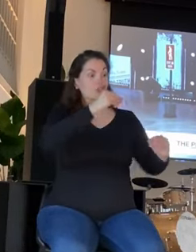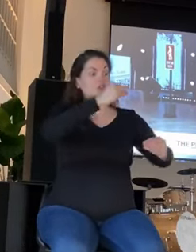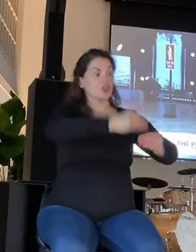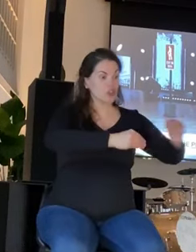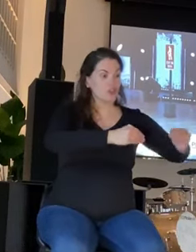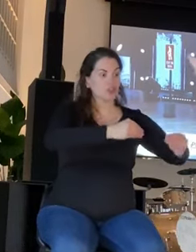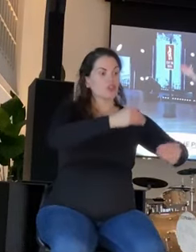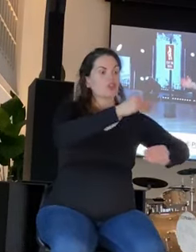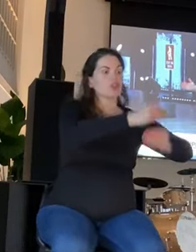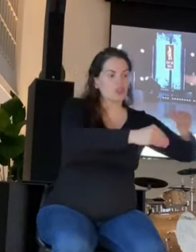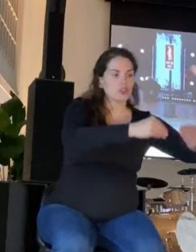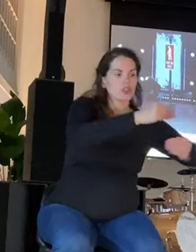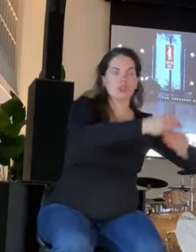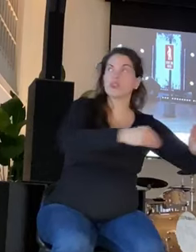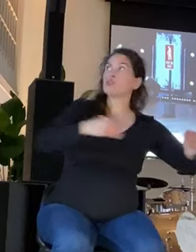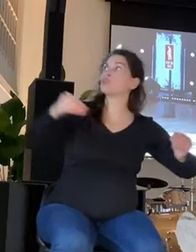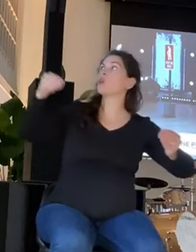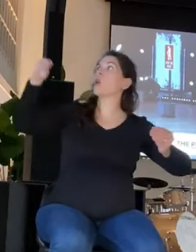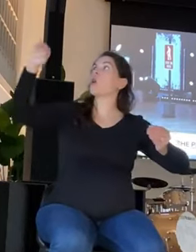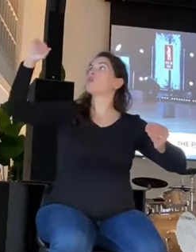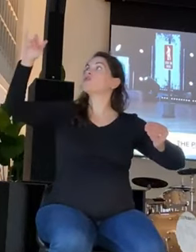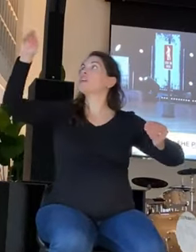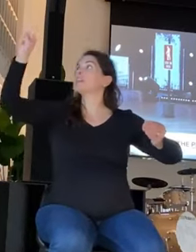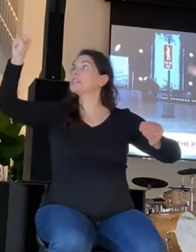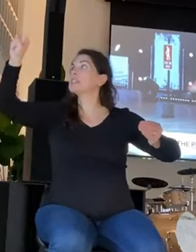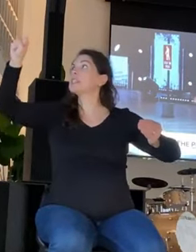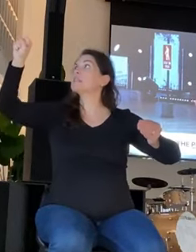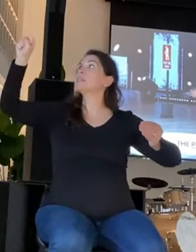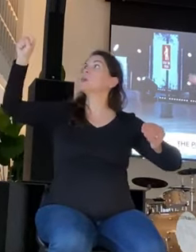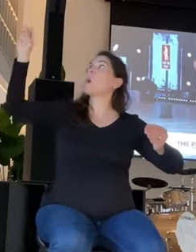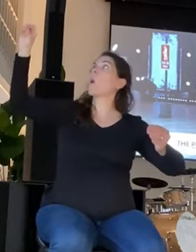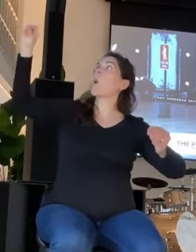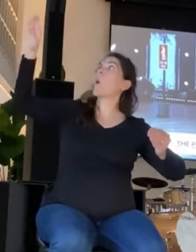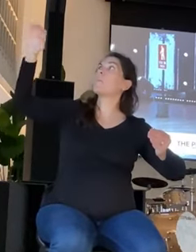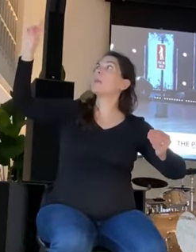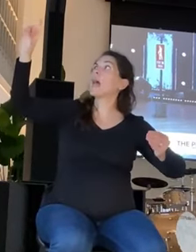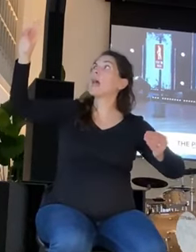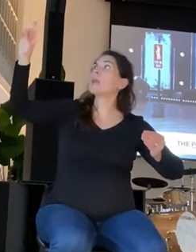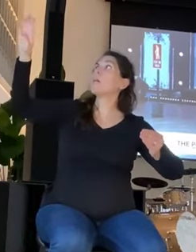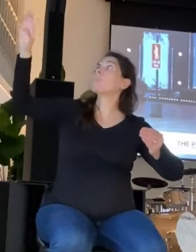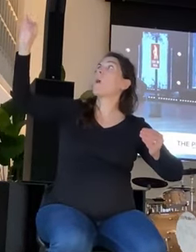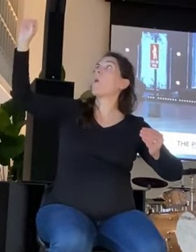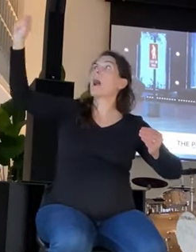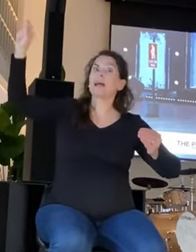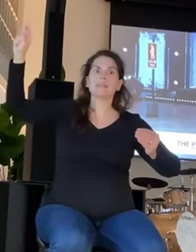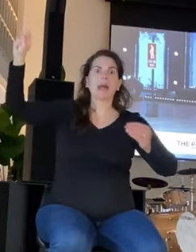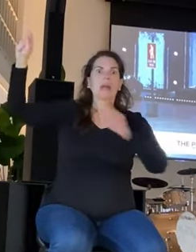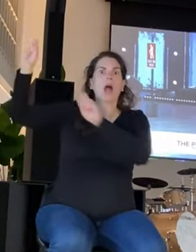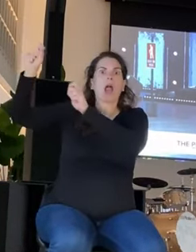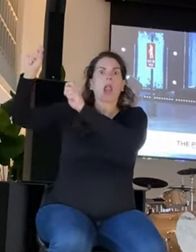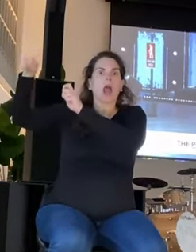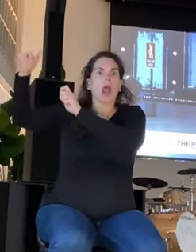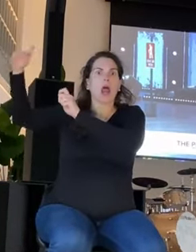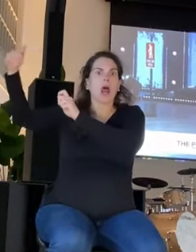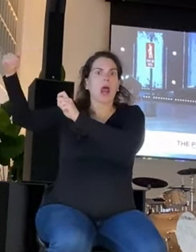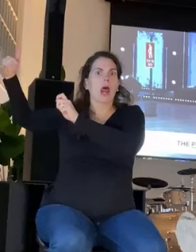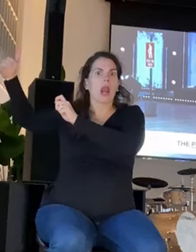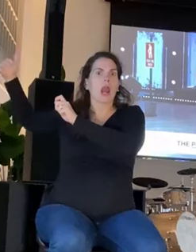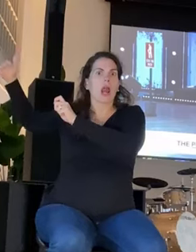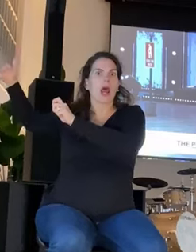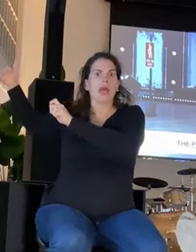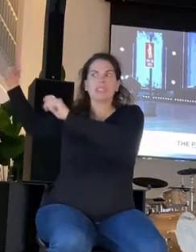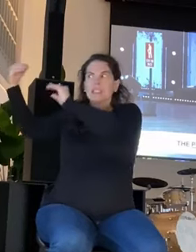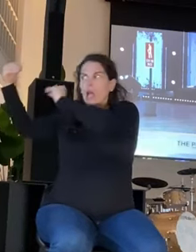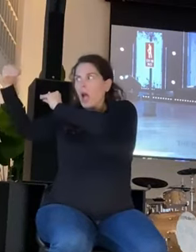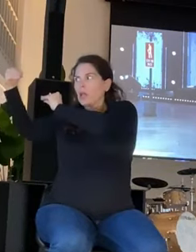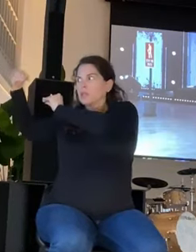father Jesse, he received it from his father Obed, he received it from his father Boaz, of Ruth and Boaz, and just keeps going back and back